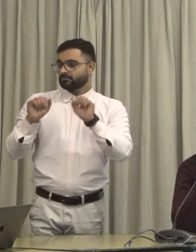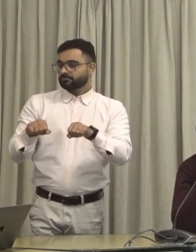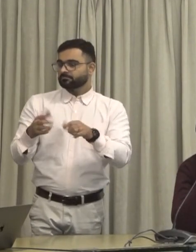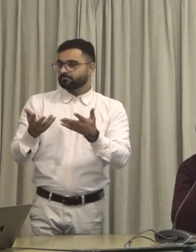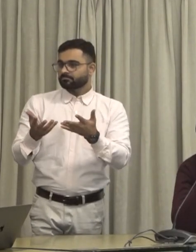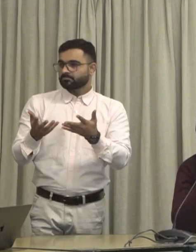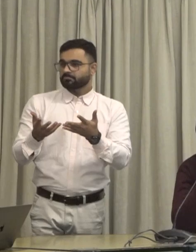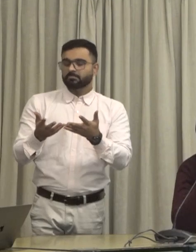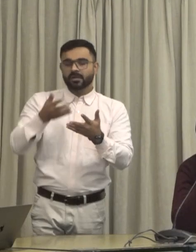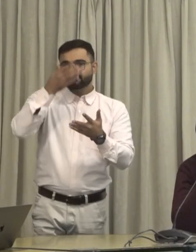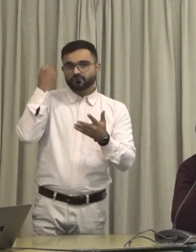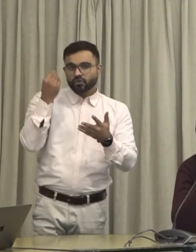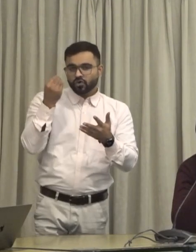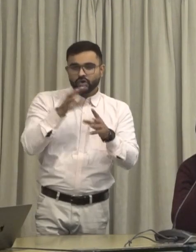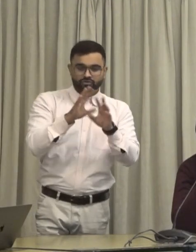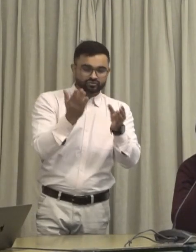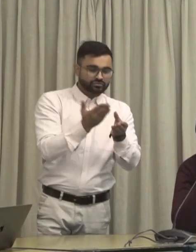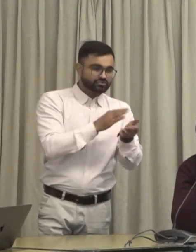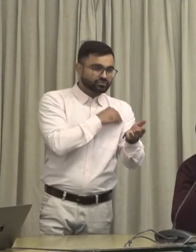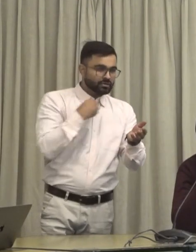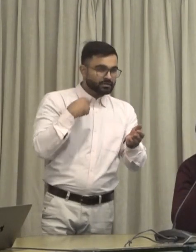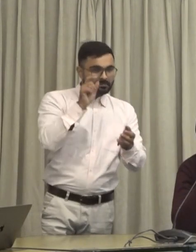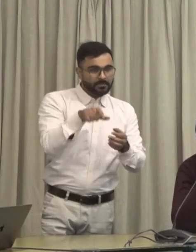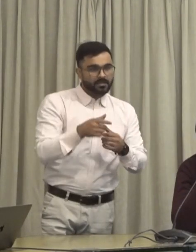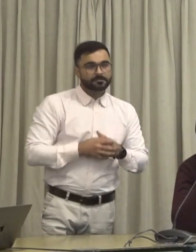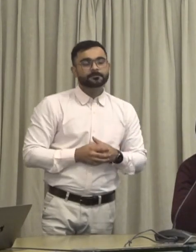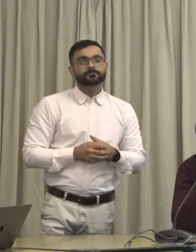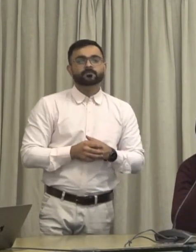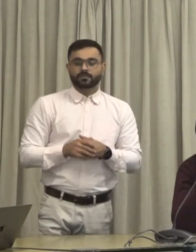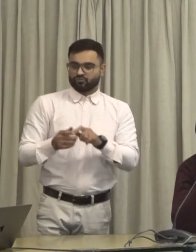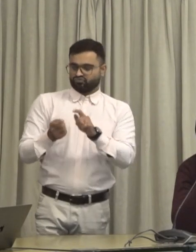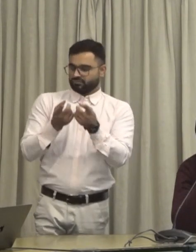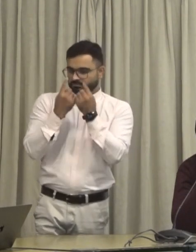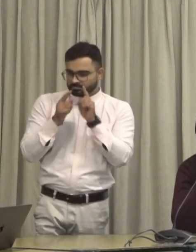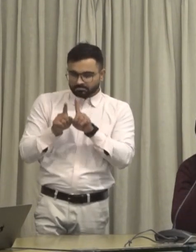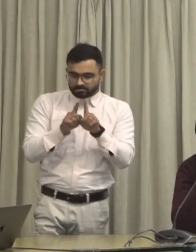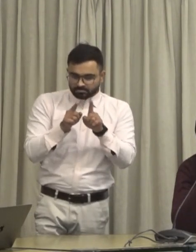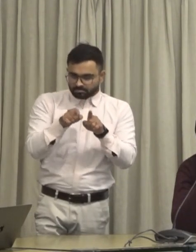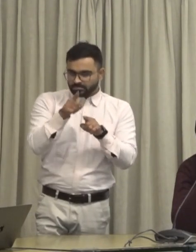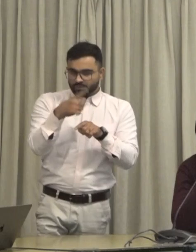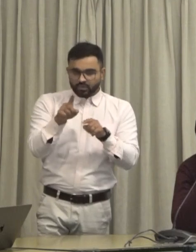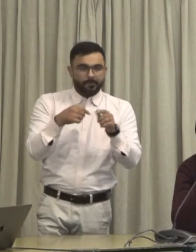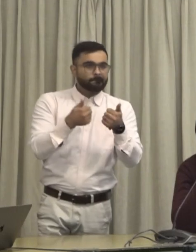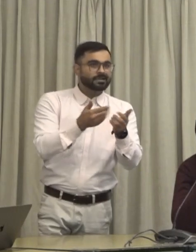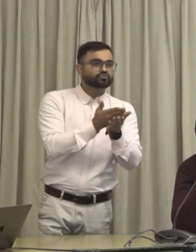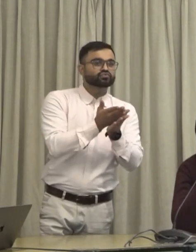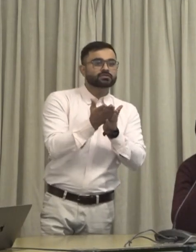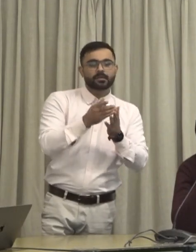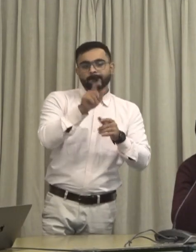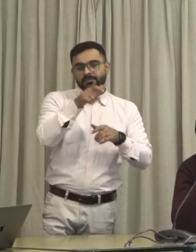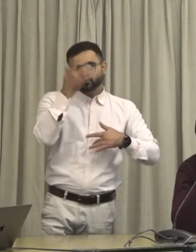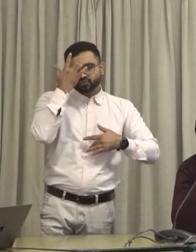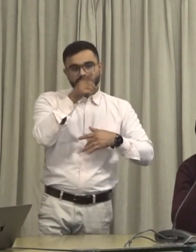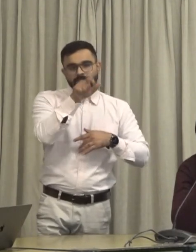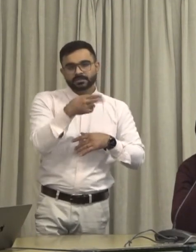the prerogative of doctors to determine when this is or is not in the best interests of the patient, and